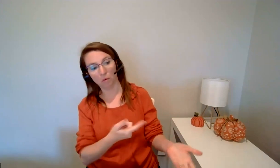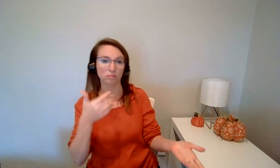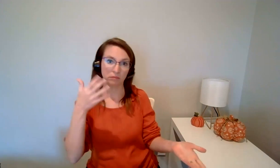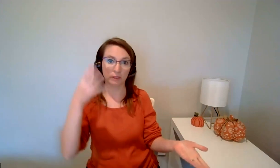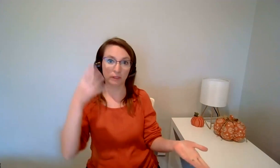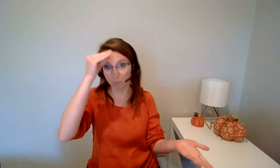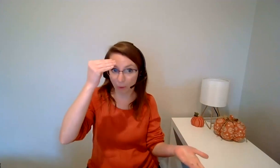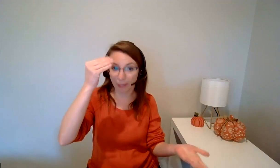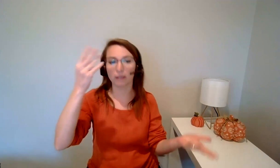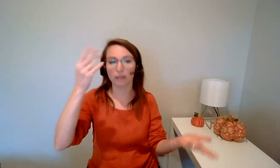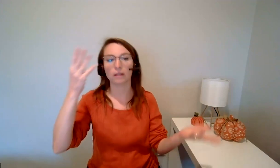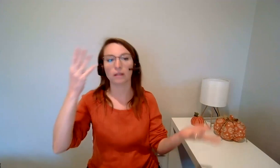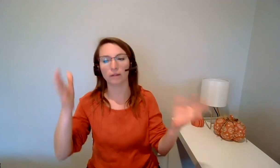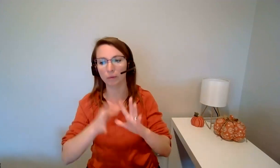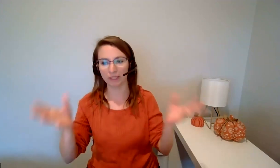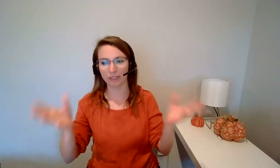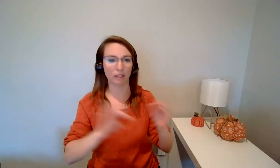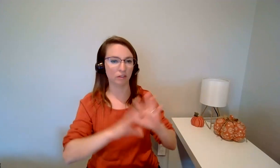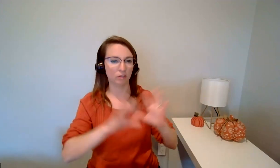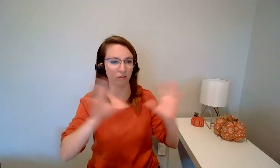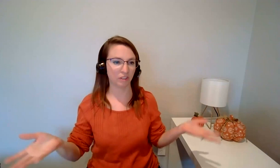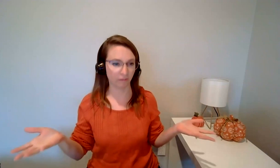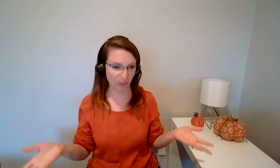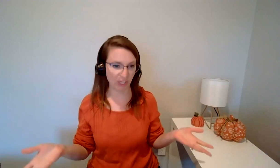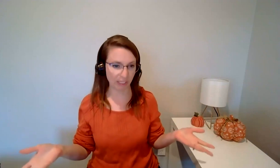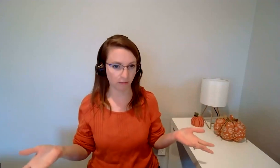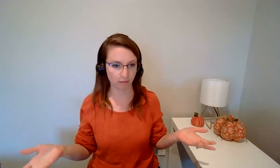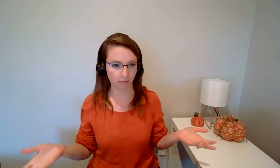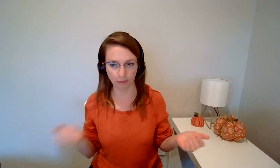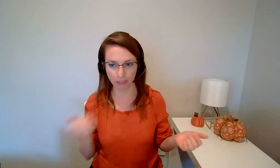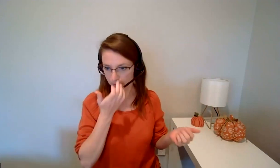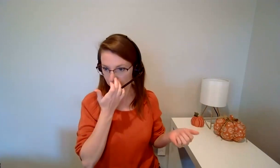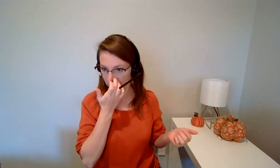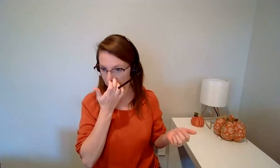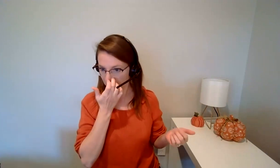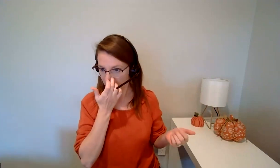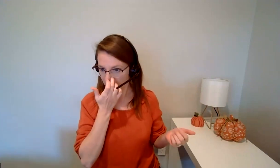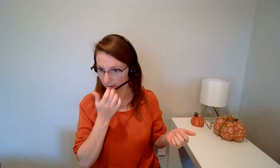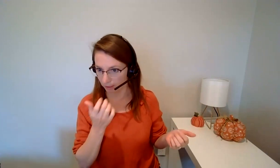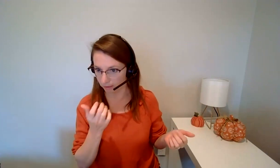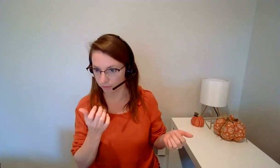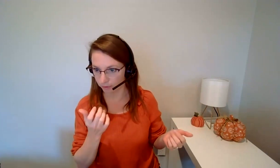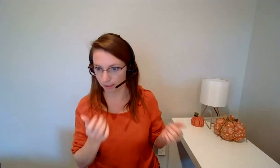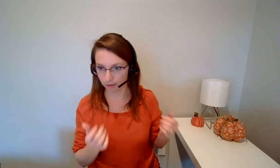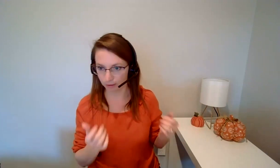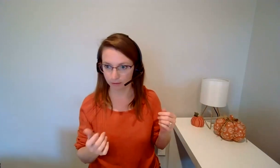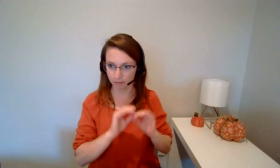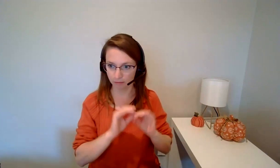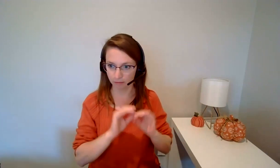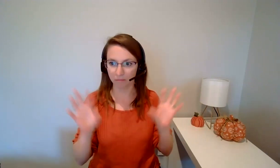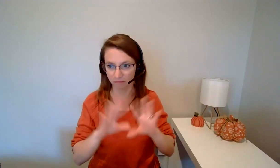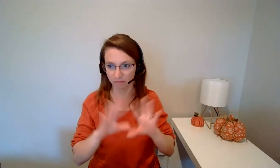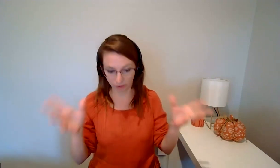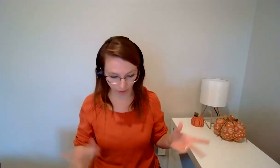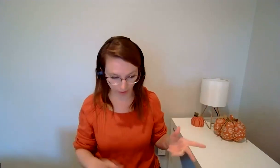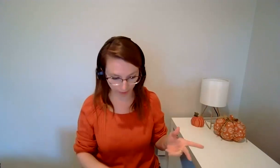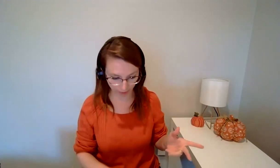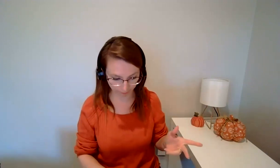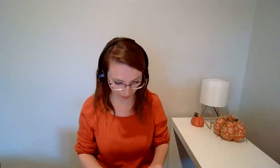oh, he's a boy. If I were to say that he's just a friend. Okay, so yeah, for that for clarity.